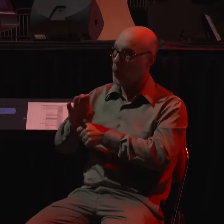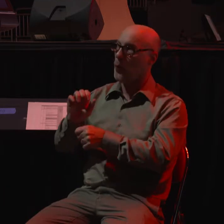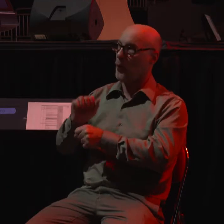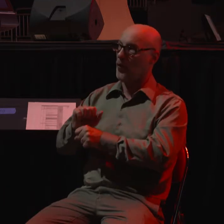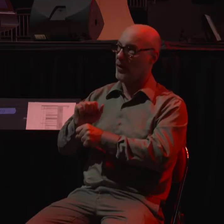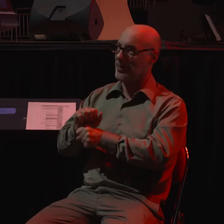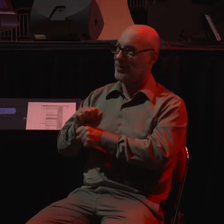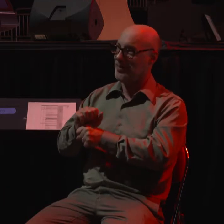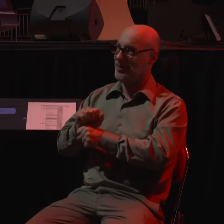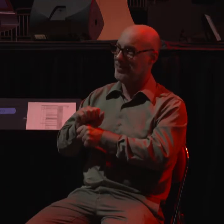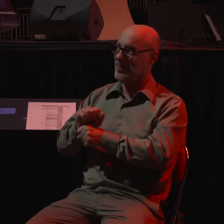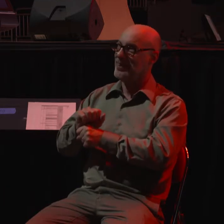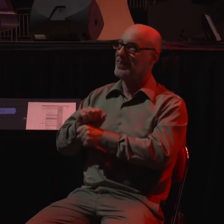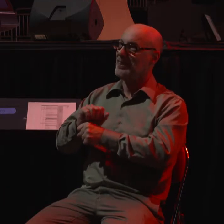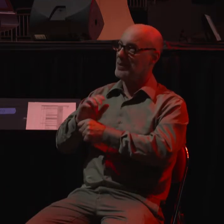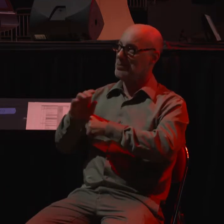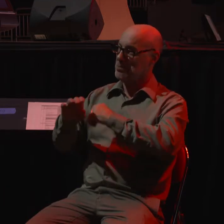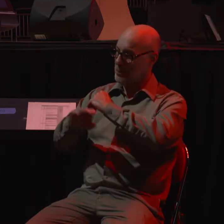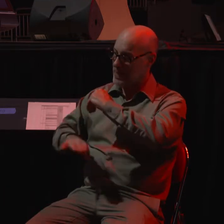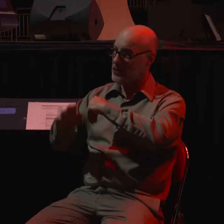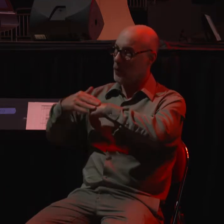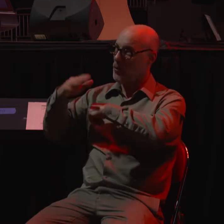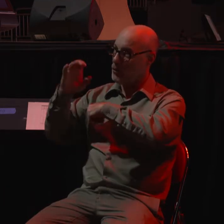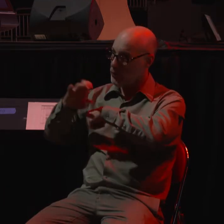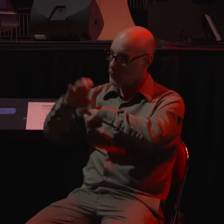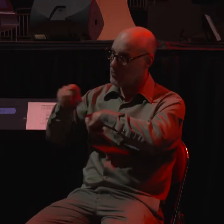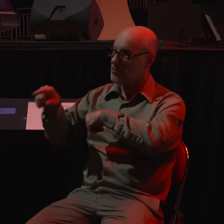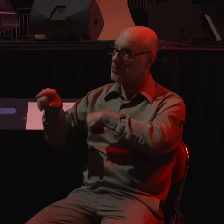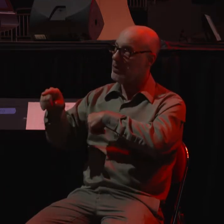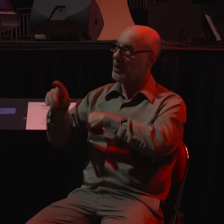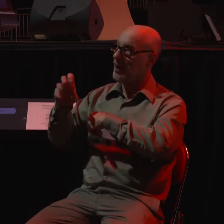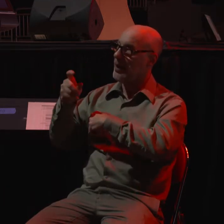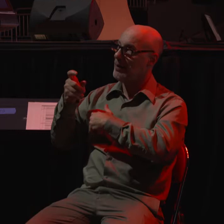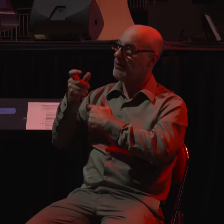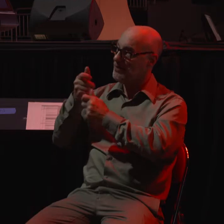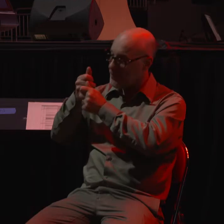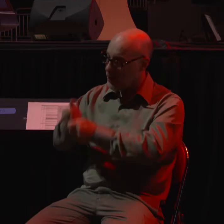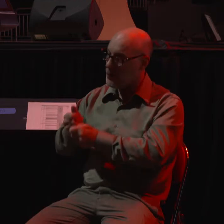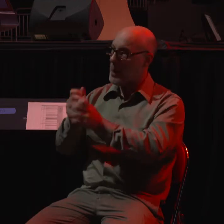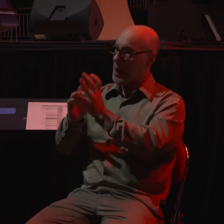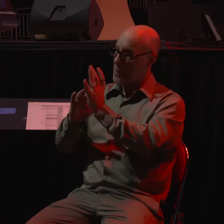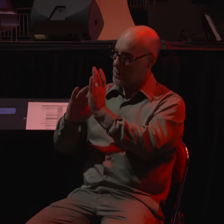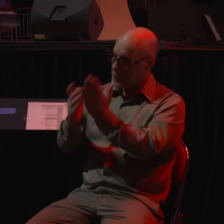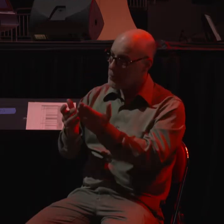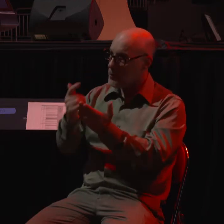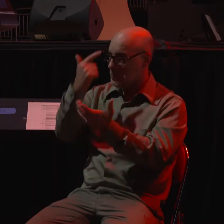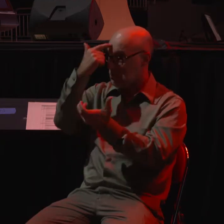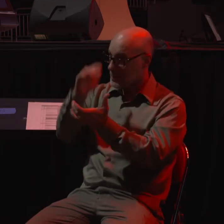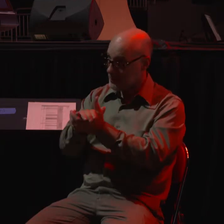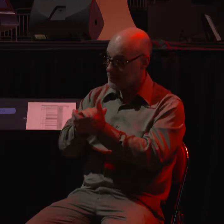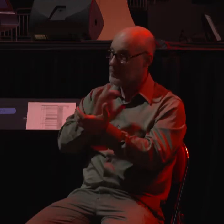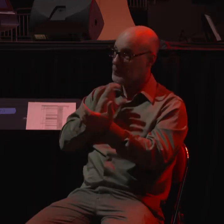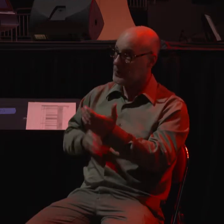church-based and rooted in biblical and Christian convictions.